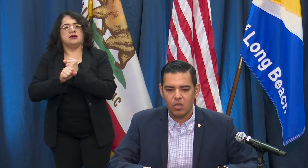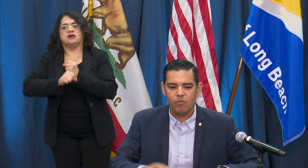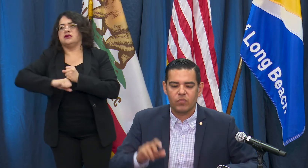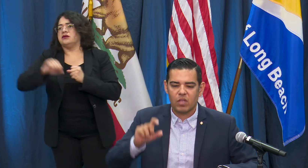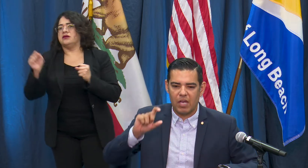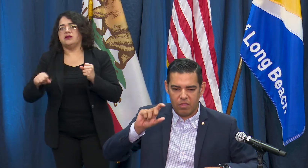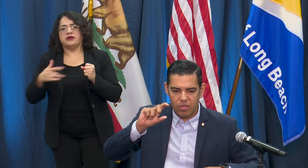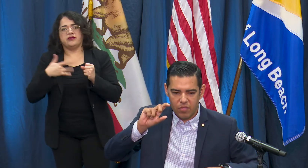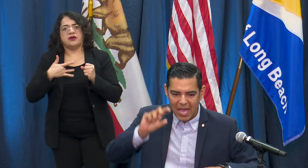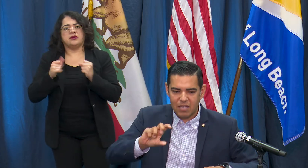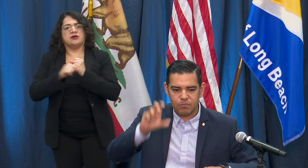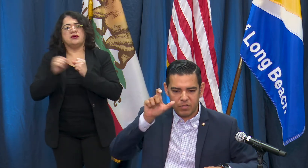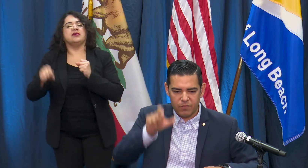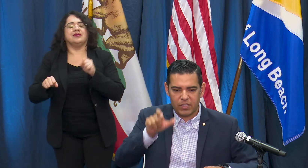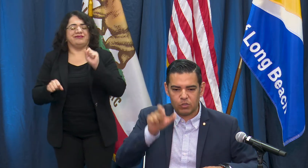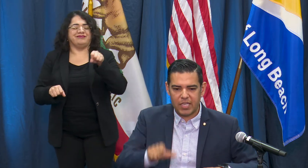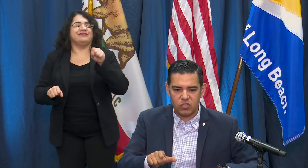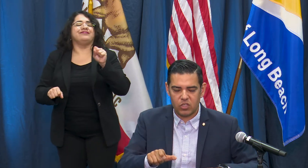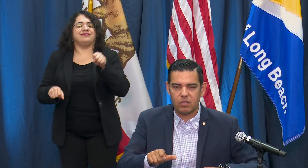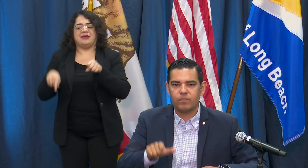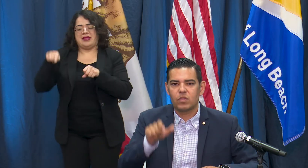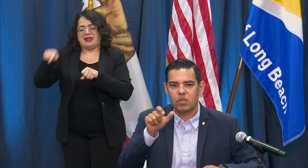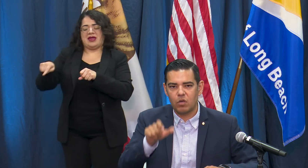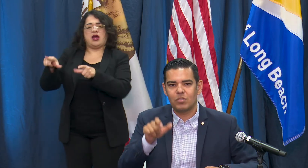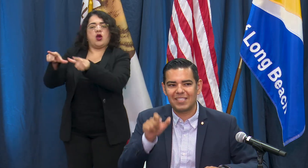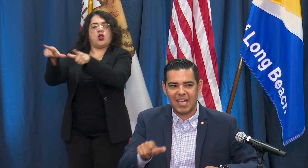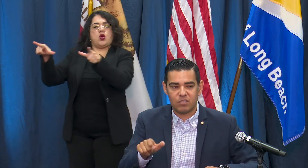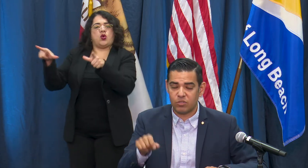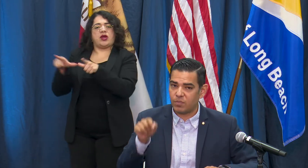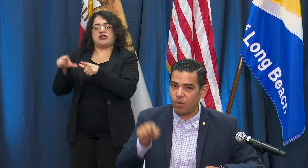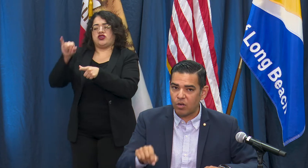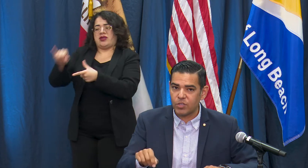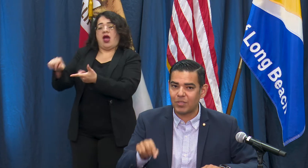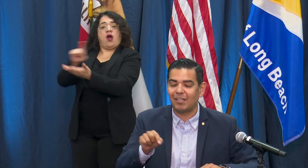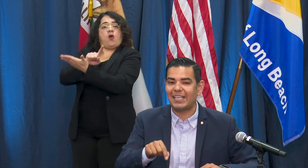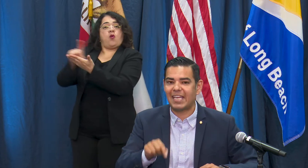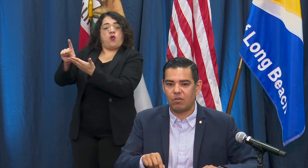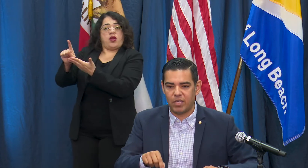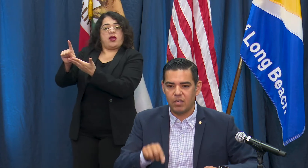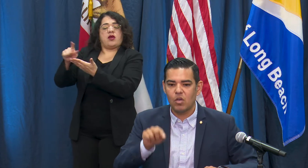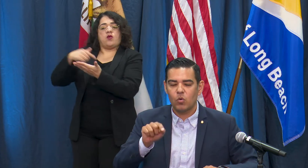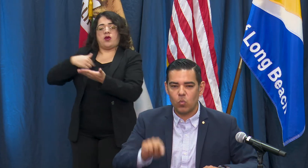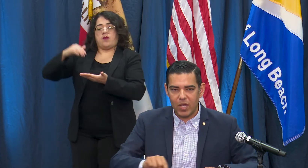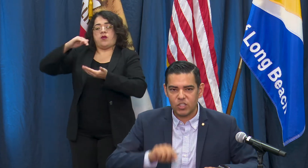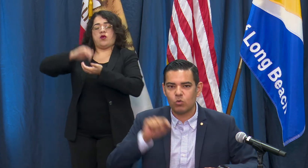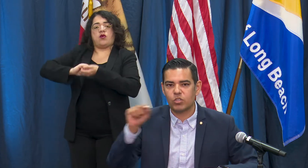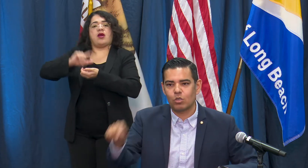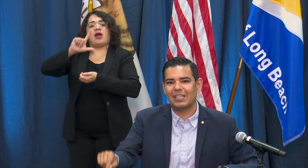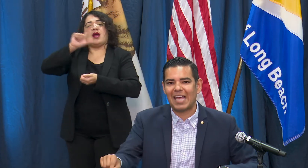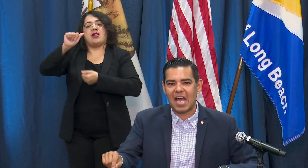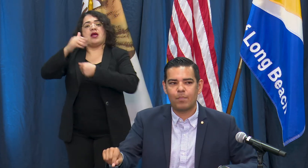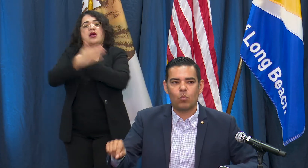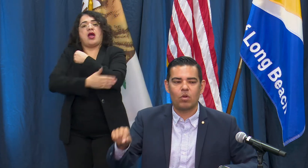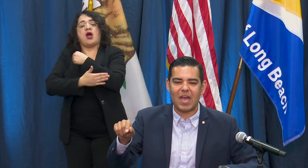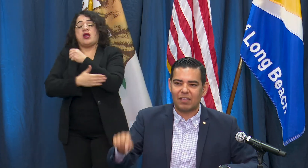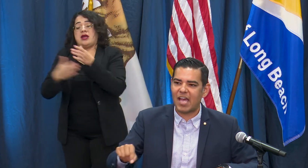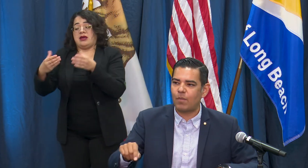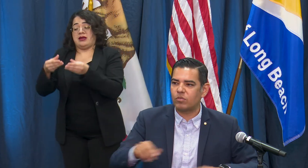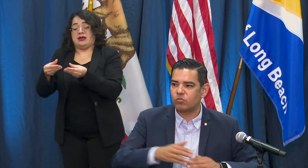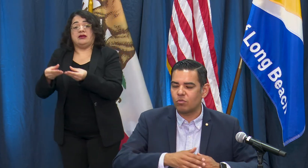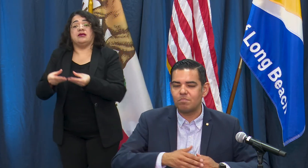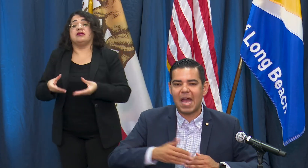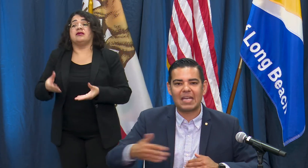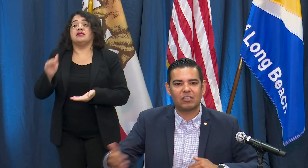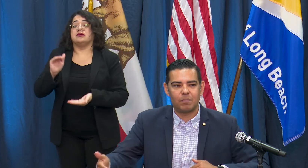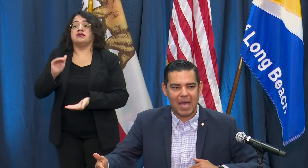then, that specific location, those tests, which is a partnership with LA County, went to a certain lab where that lab